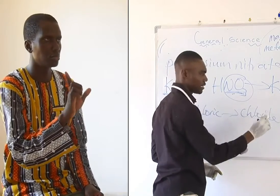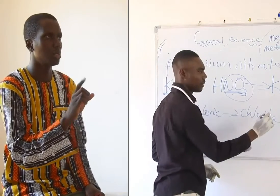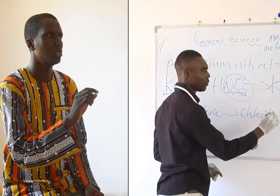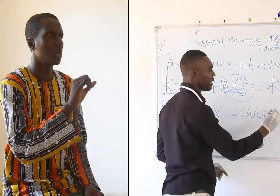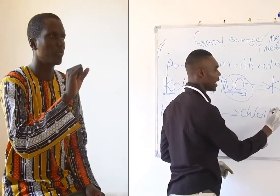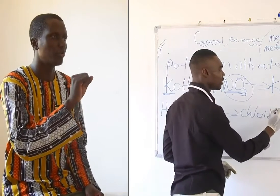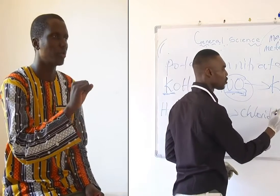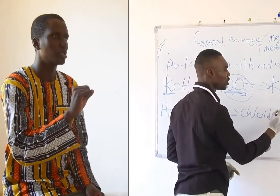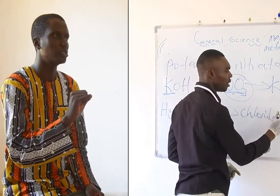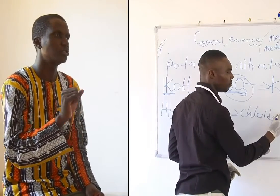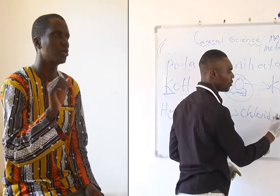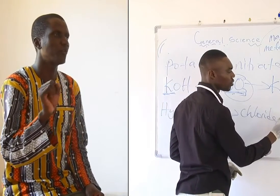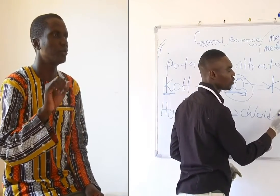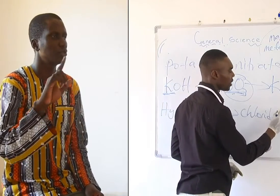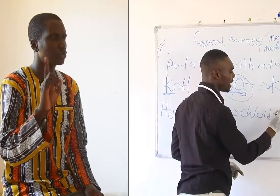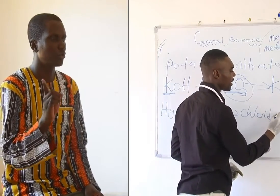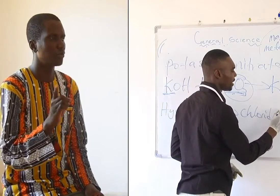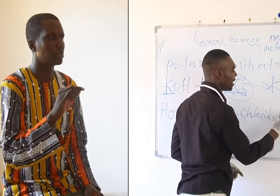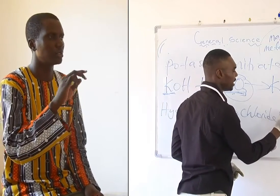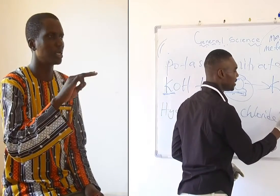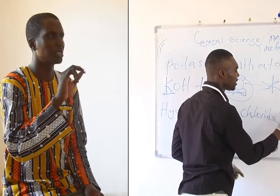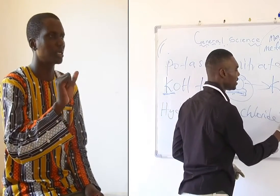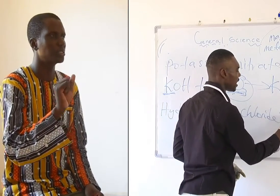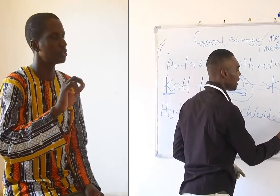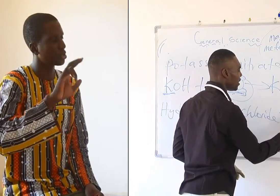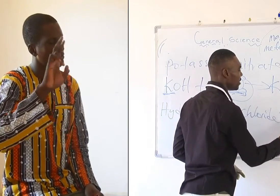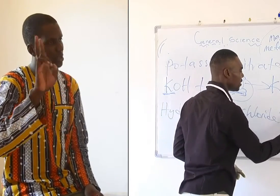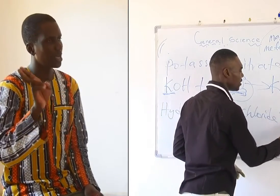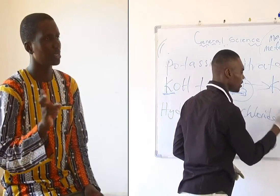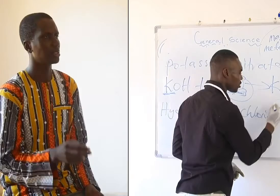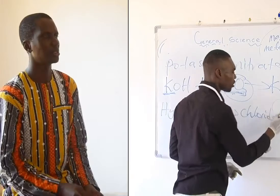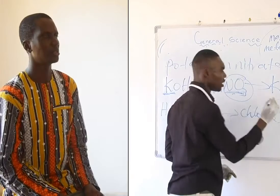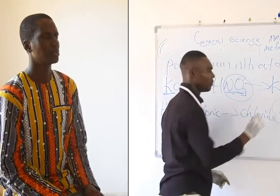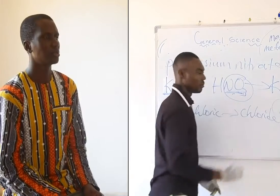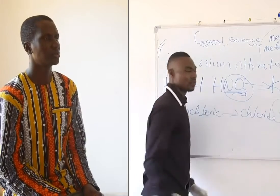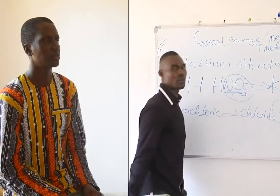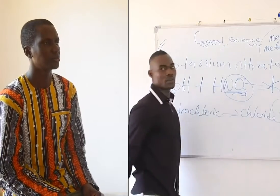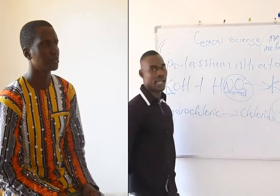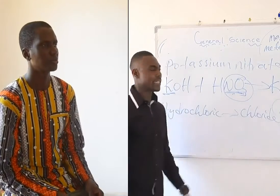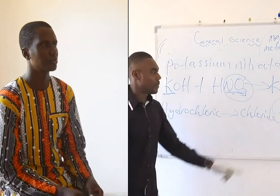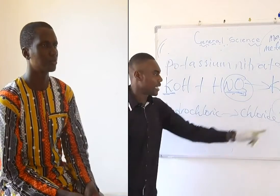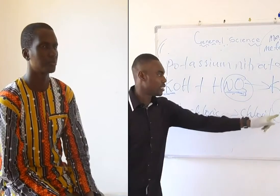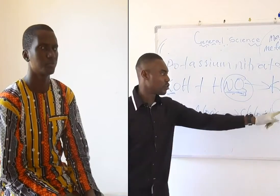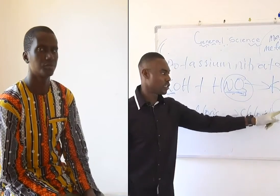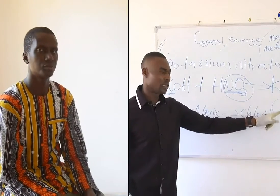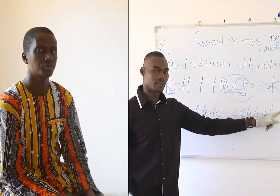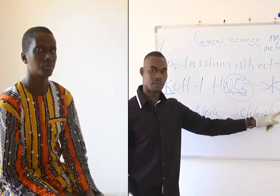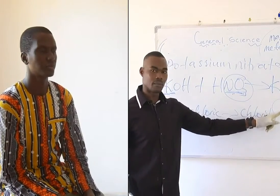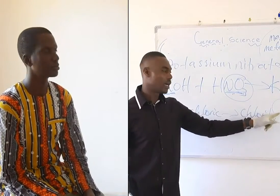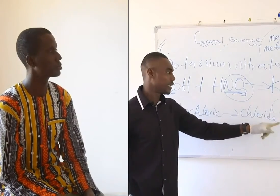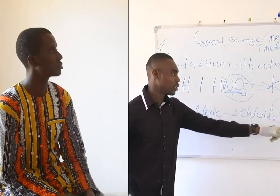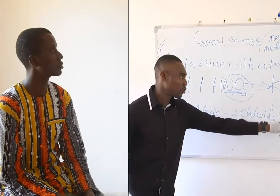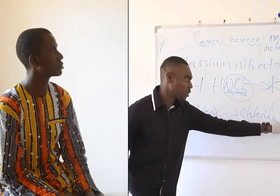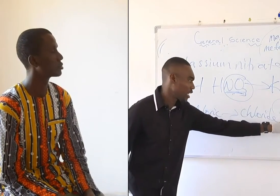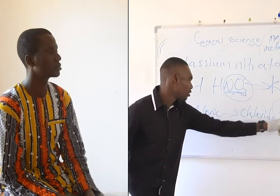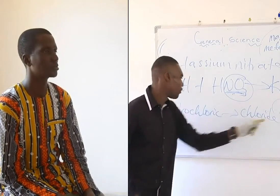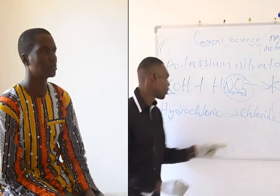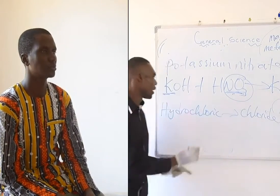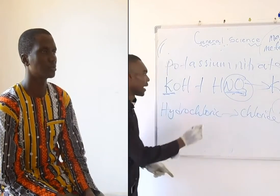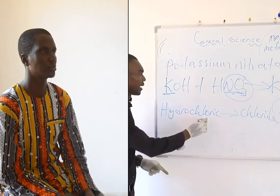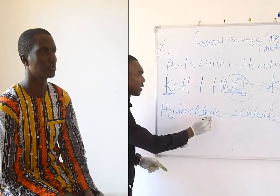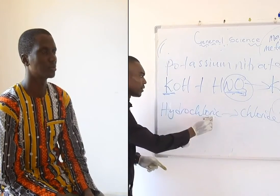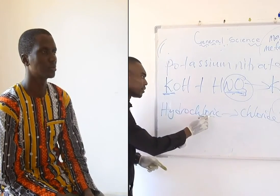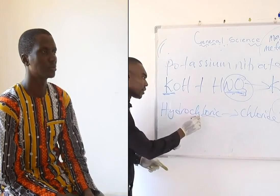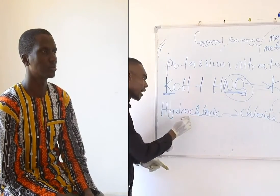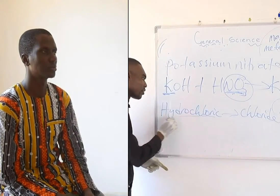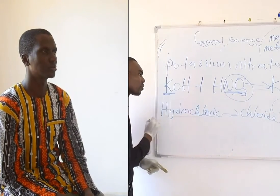Chloride. For example, here is sodium chloride, NaCl. Sodium chloride. The metal is sodium. And this chloride comes from